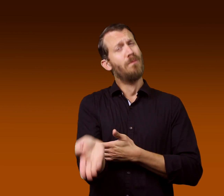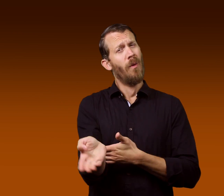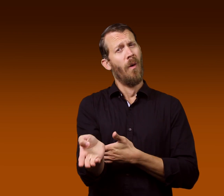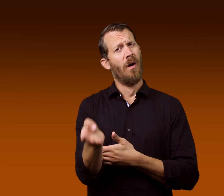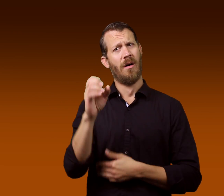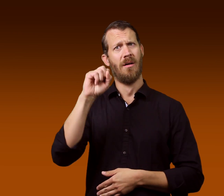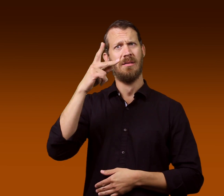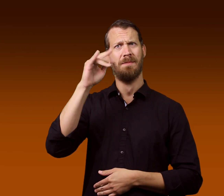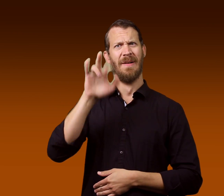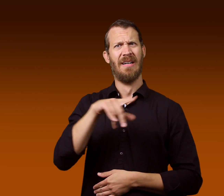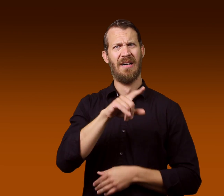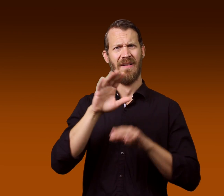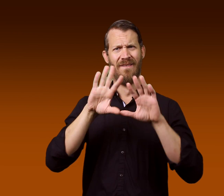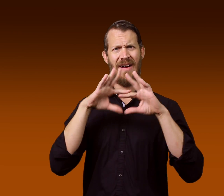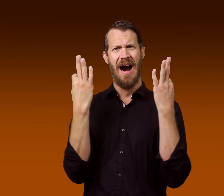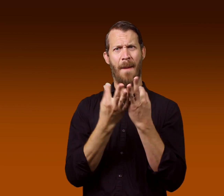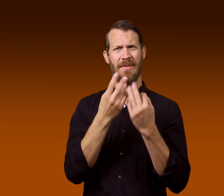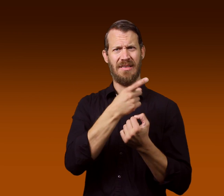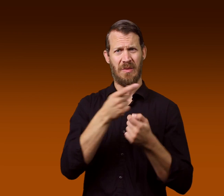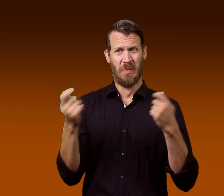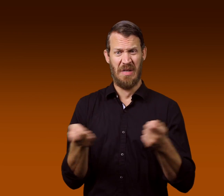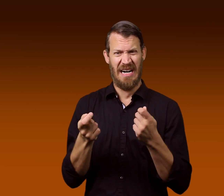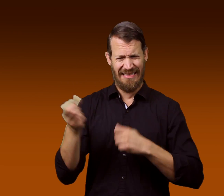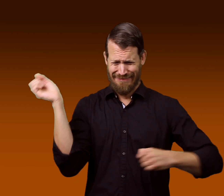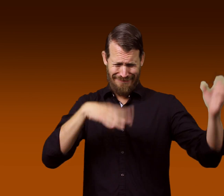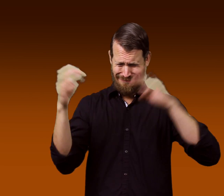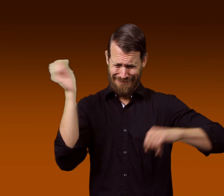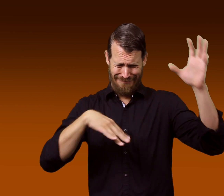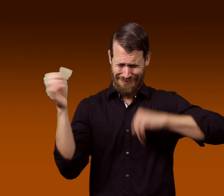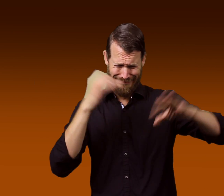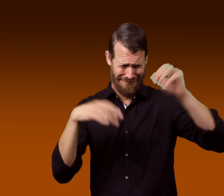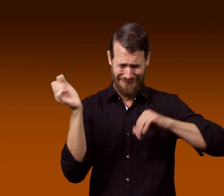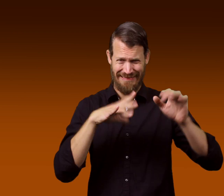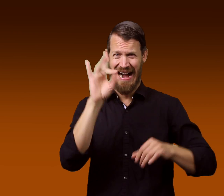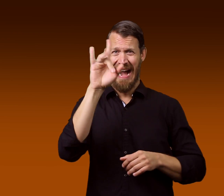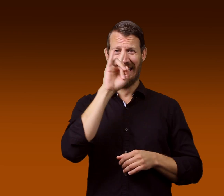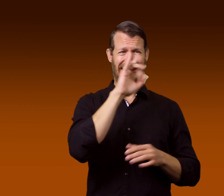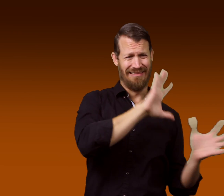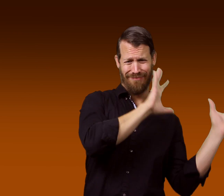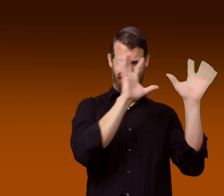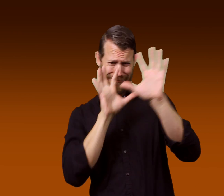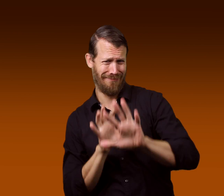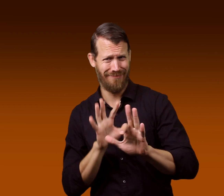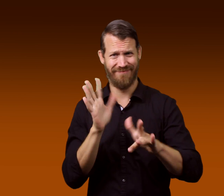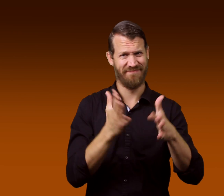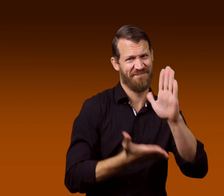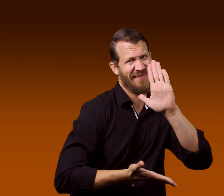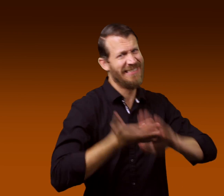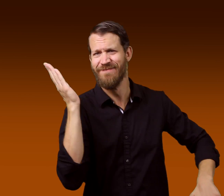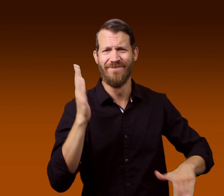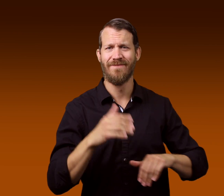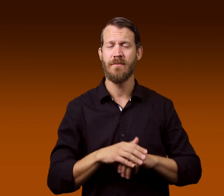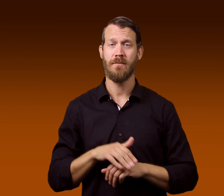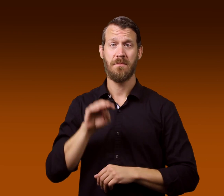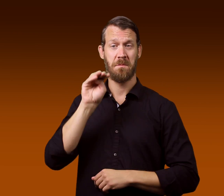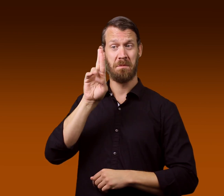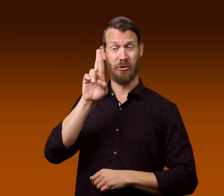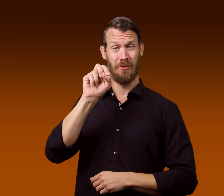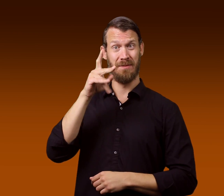The next morning, Mr. and Mrs. Spivey packed their dearest possessions and 8 children into